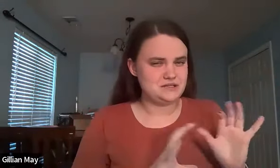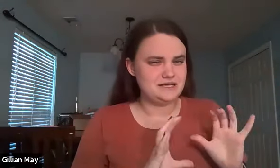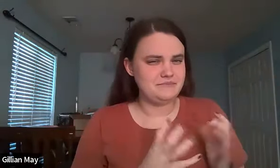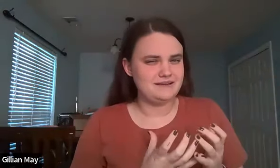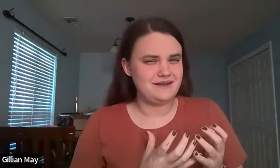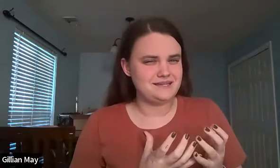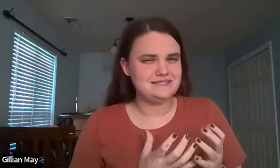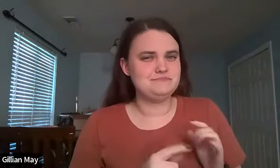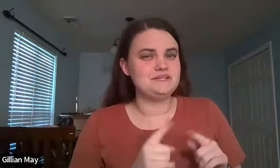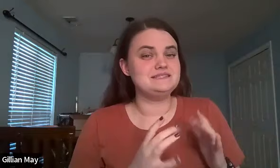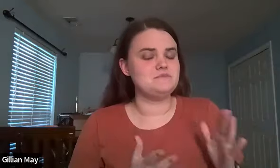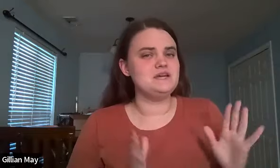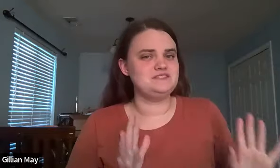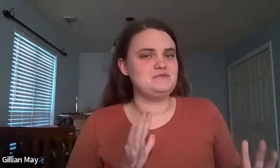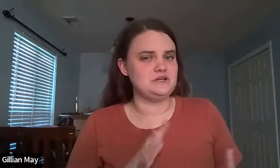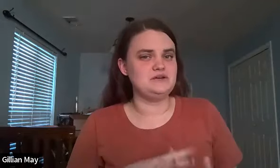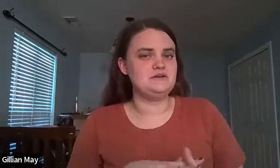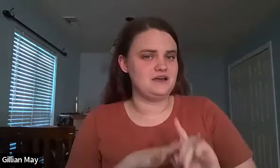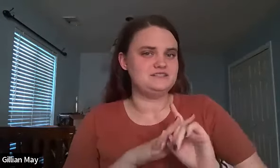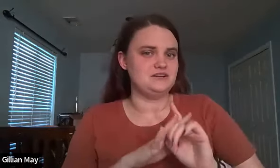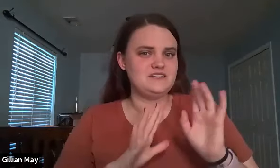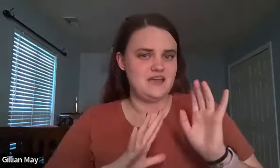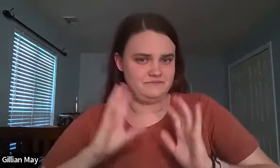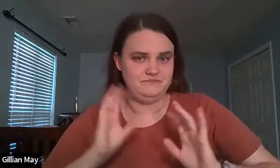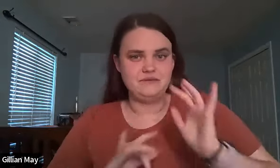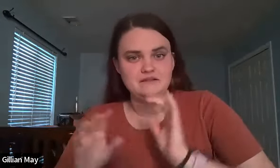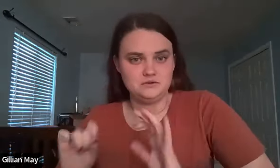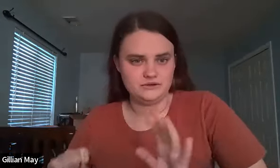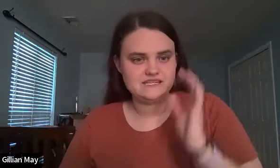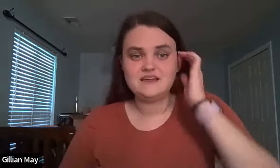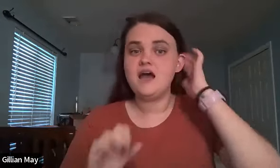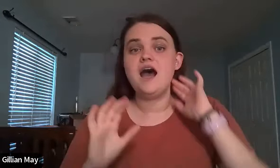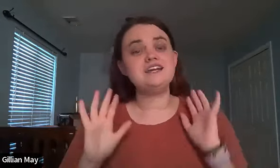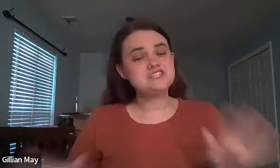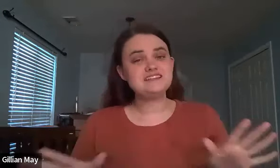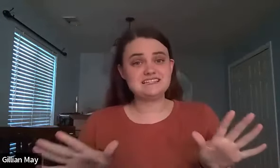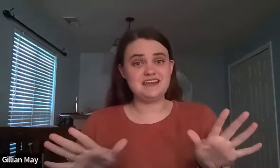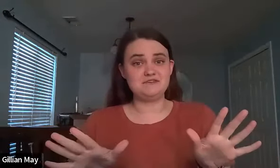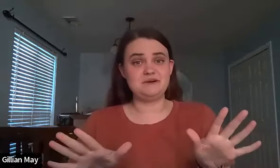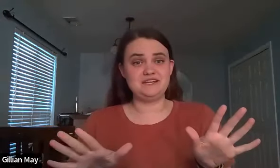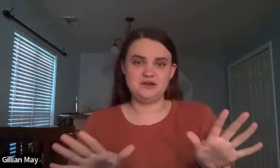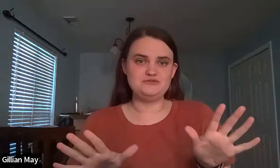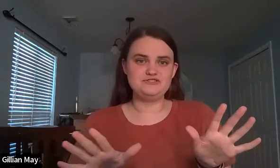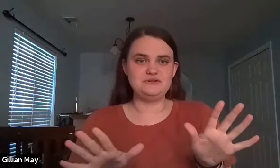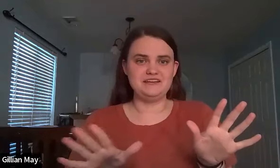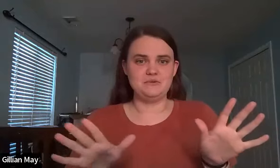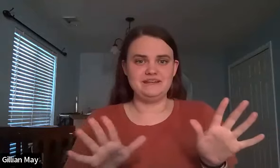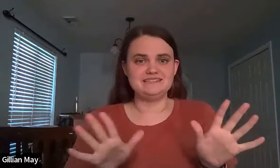during my classes, but sometimes they will kind of start to be a little noisy. I just like to let everybody know so like no one gets